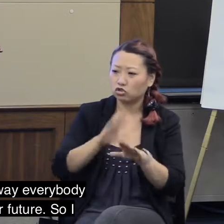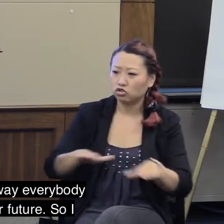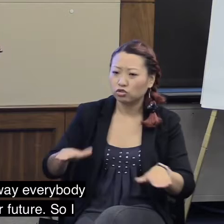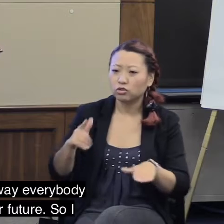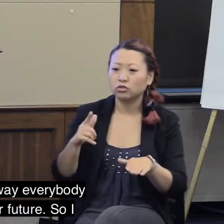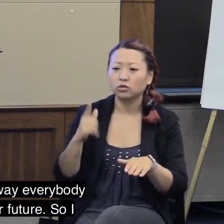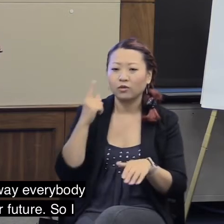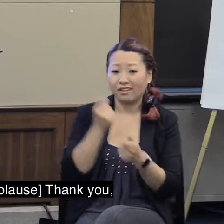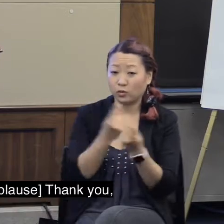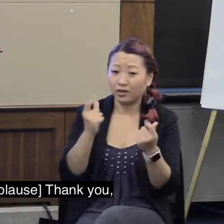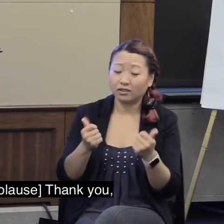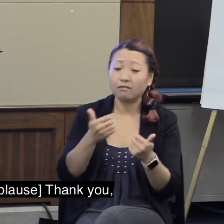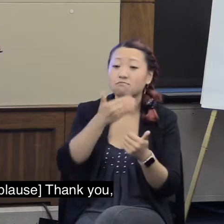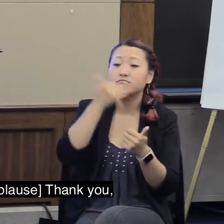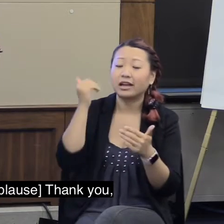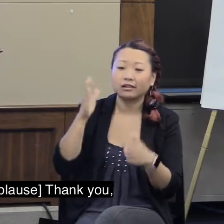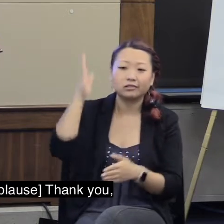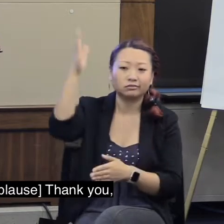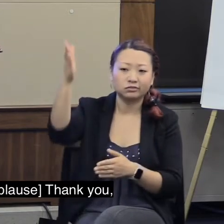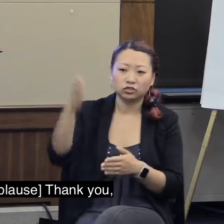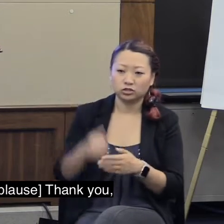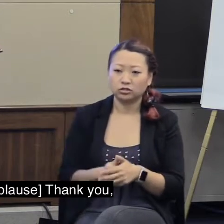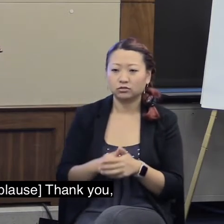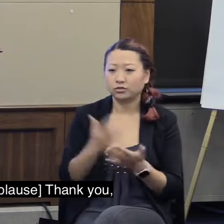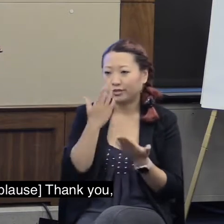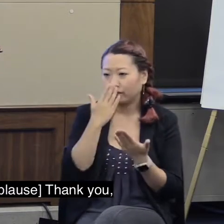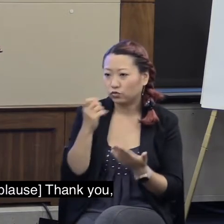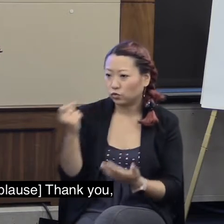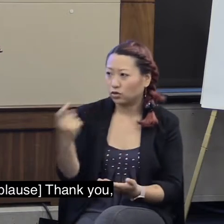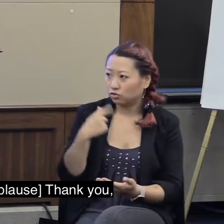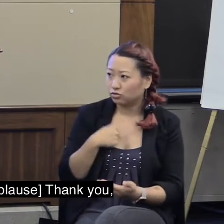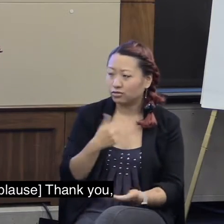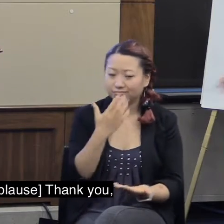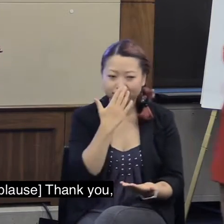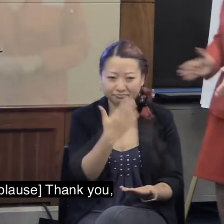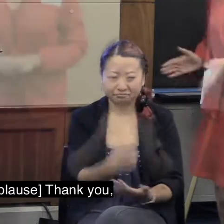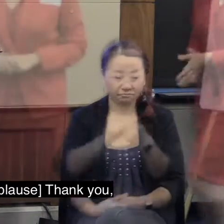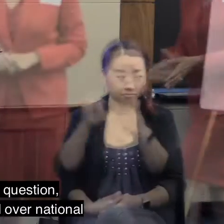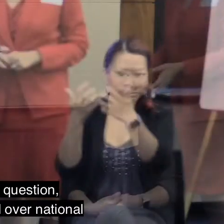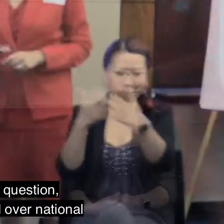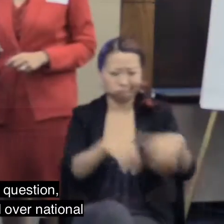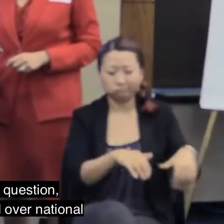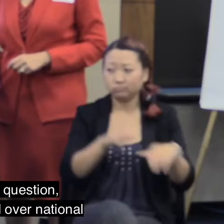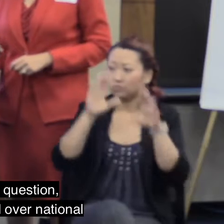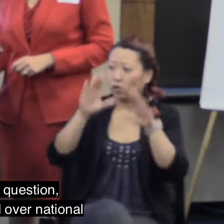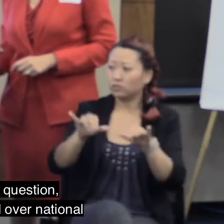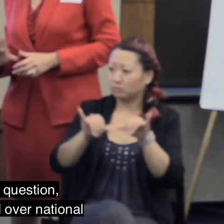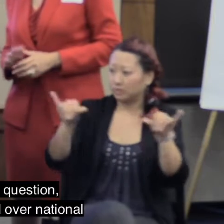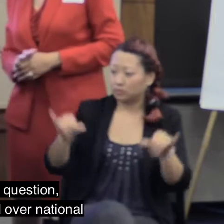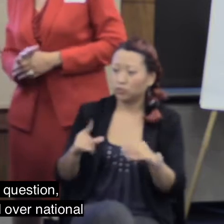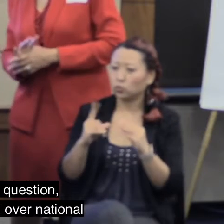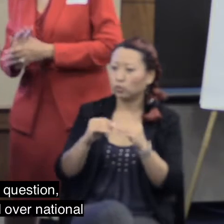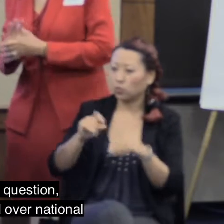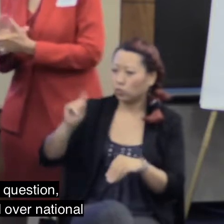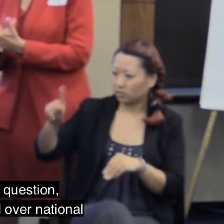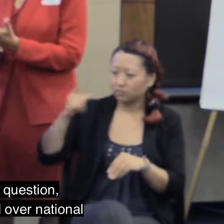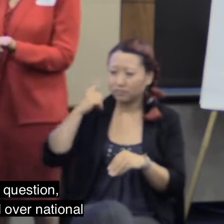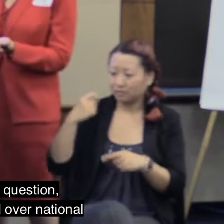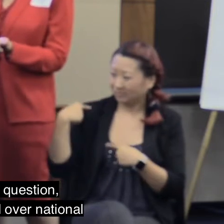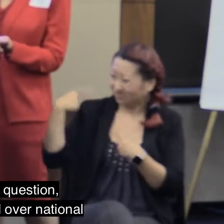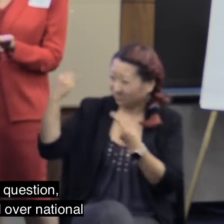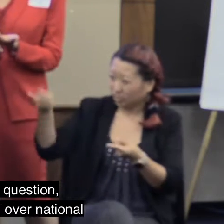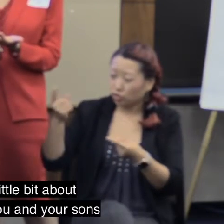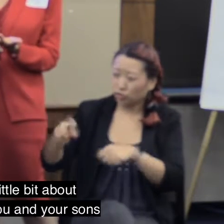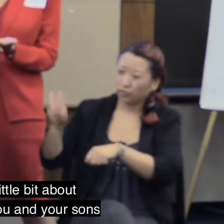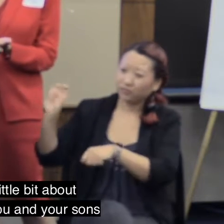bigger and better future. So I really appreciate the question. So that's your $2. Thank you, Oliver. And I have one other another question, Ollie, because you've been all